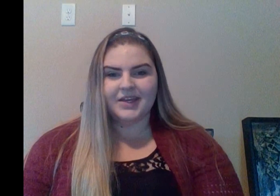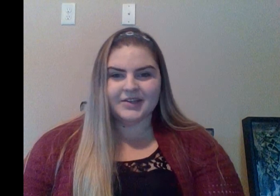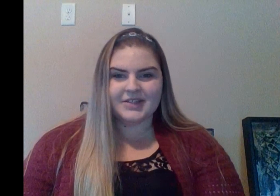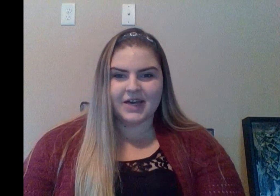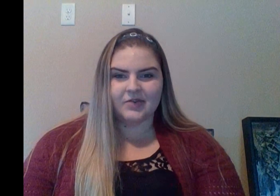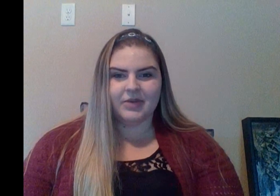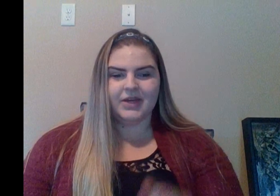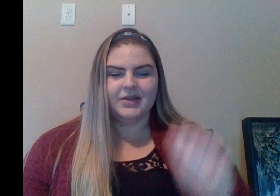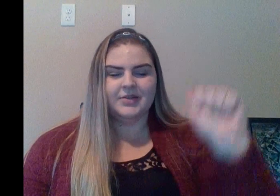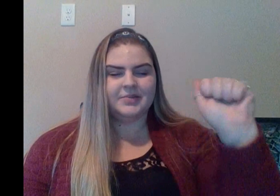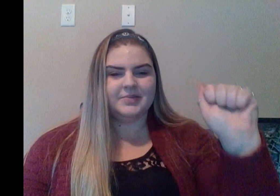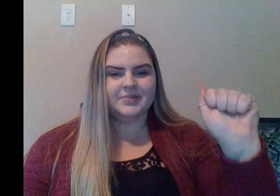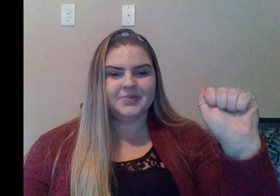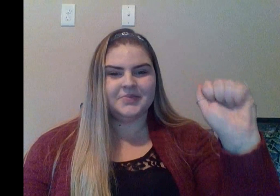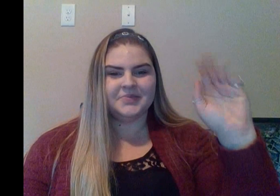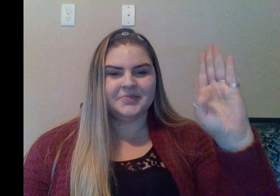Here's the alphabet.